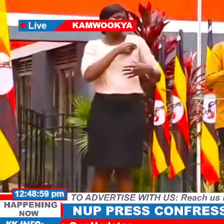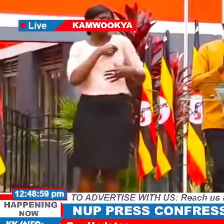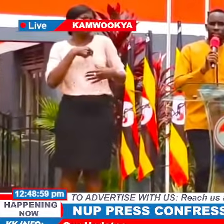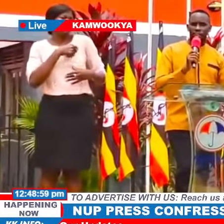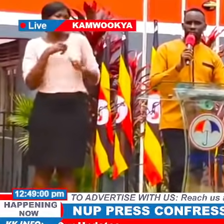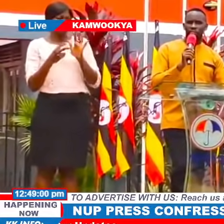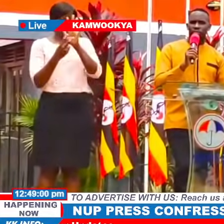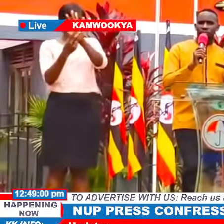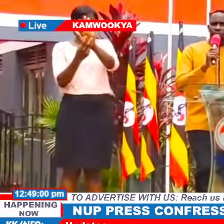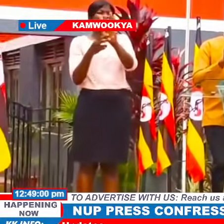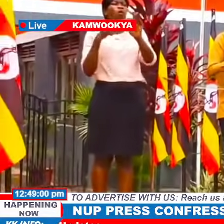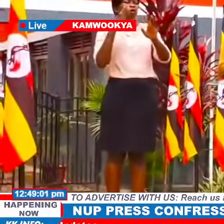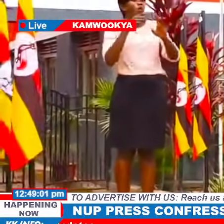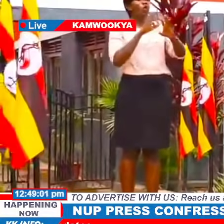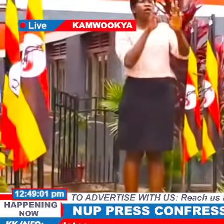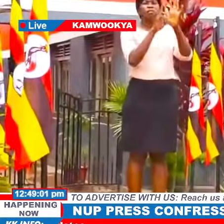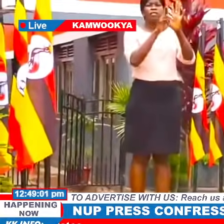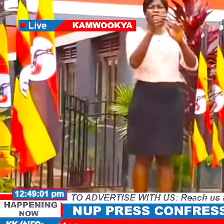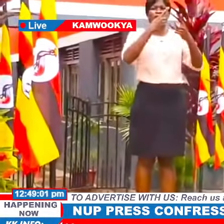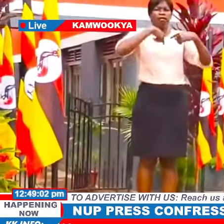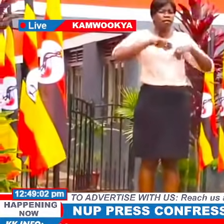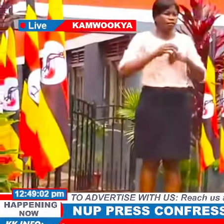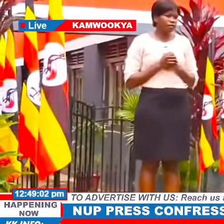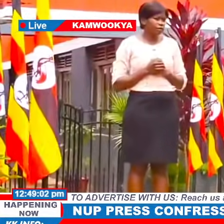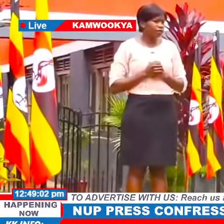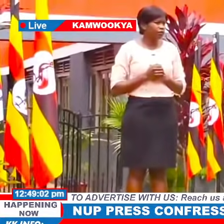Kayunga LC5 chairperson.